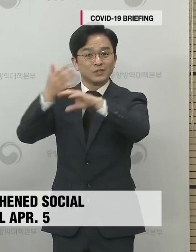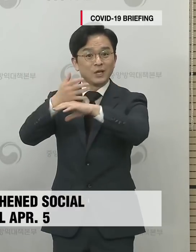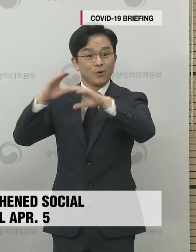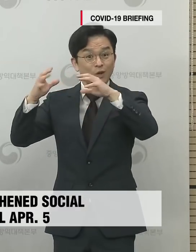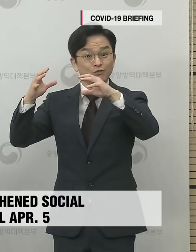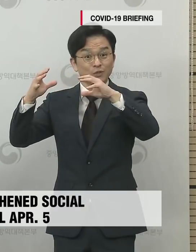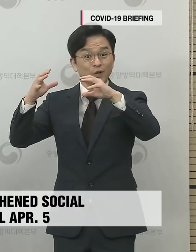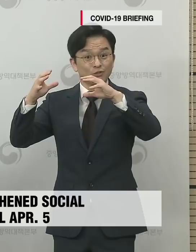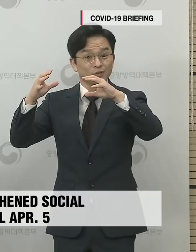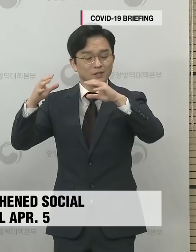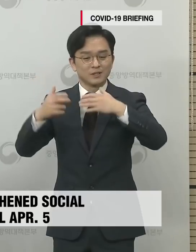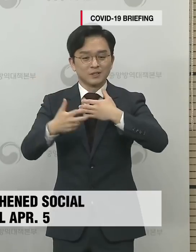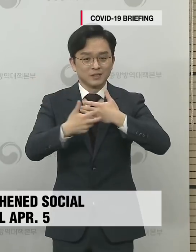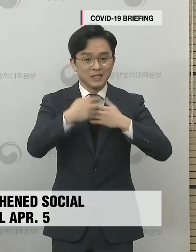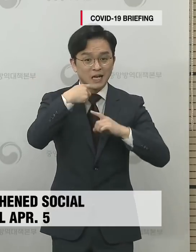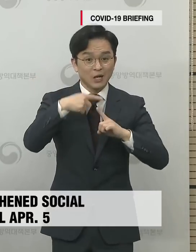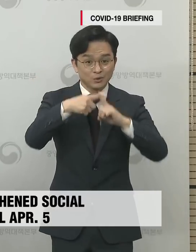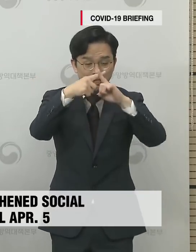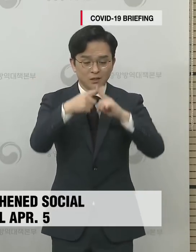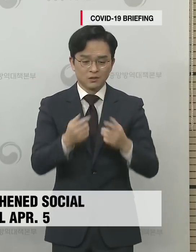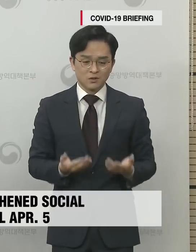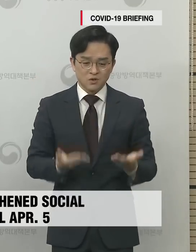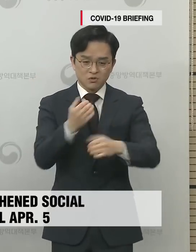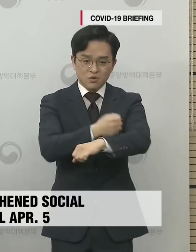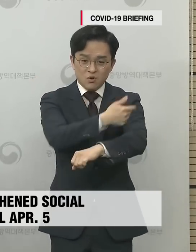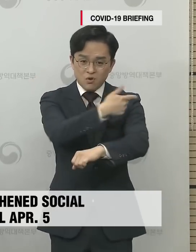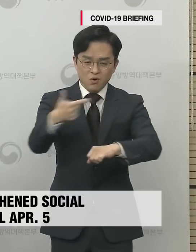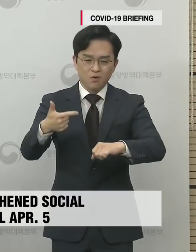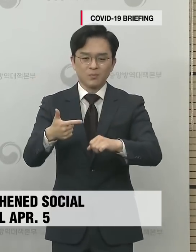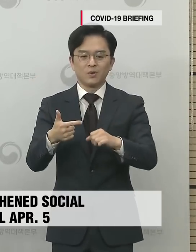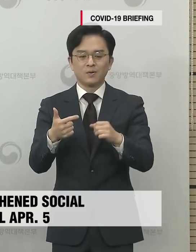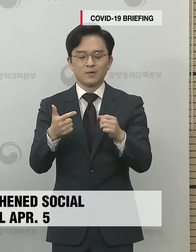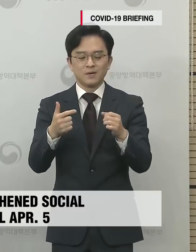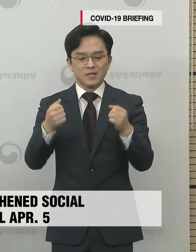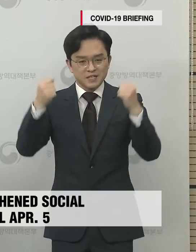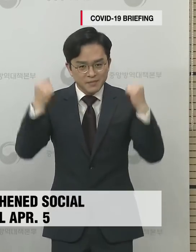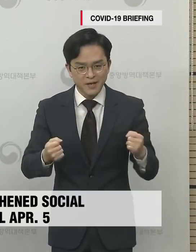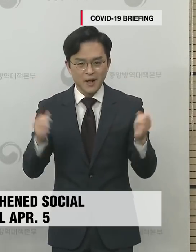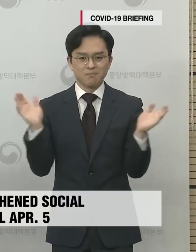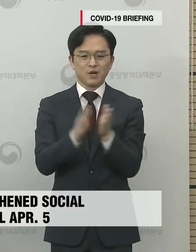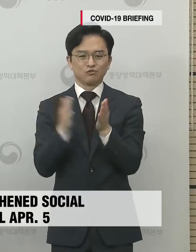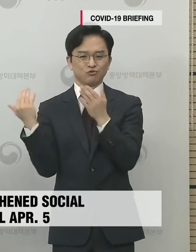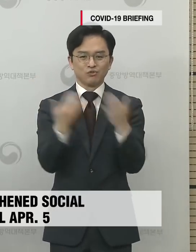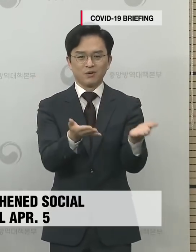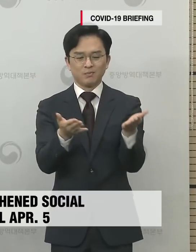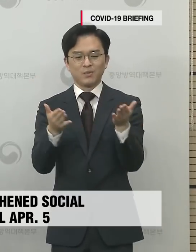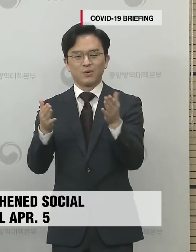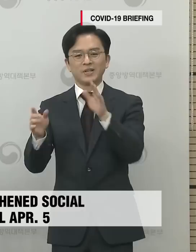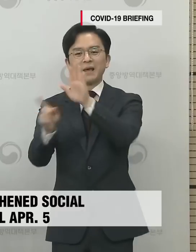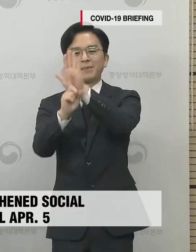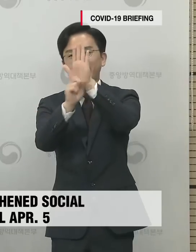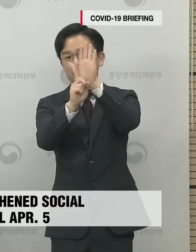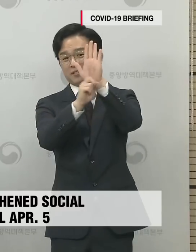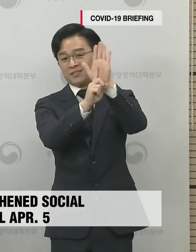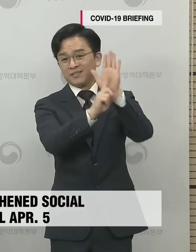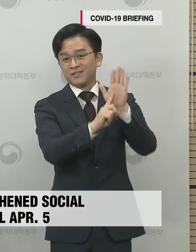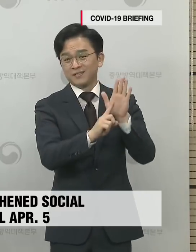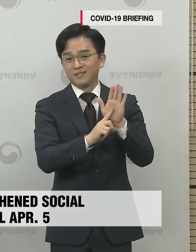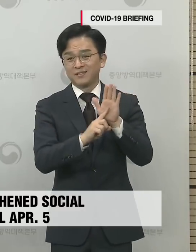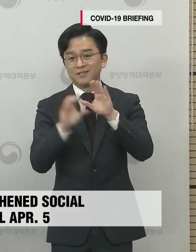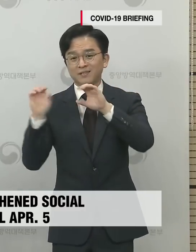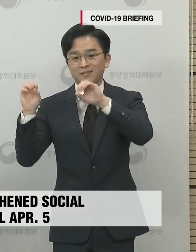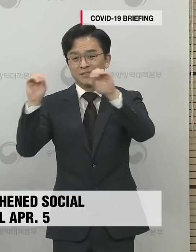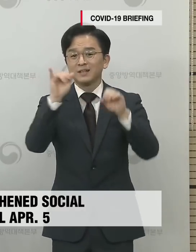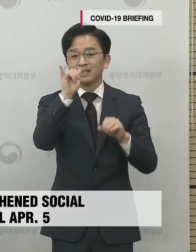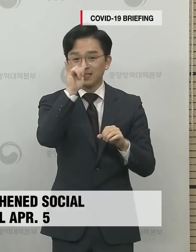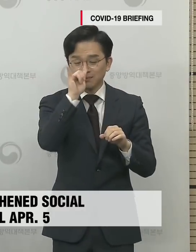also admit and acknowledge that the foreign press also lauded on such dedications by the